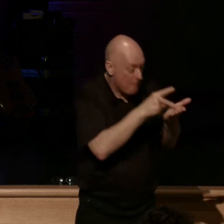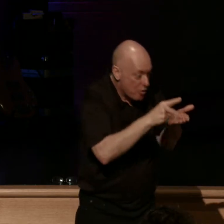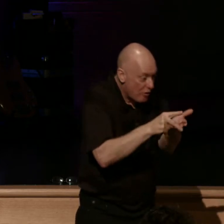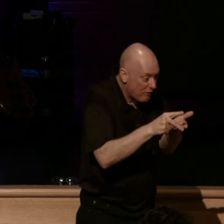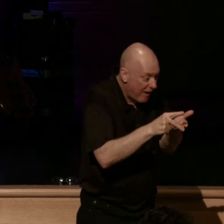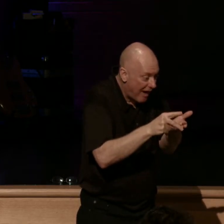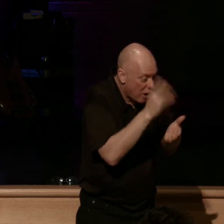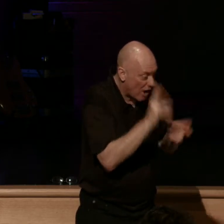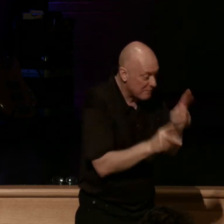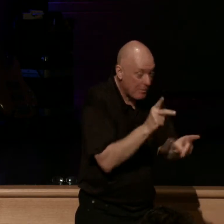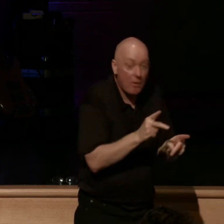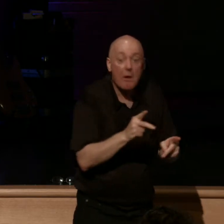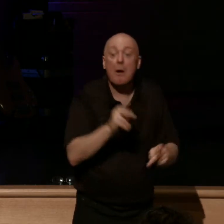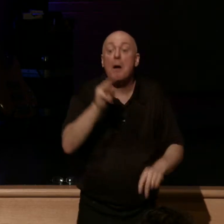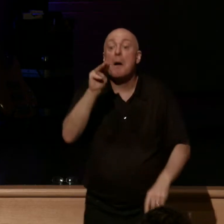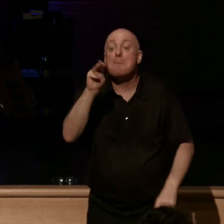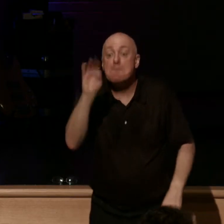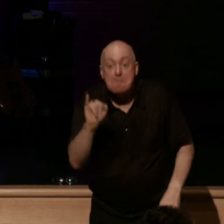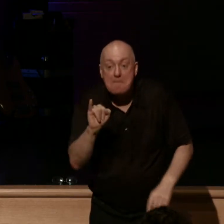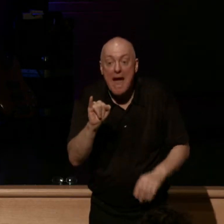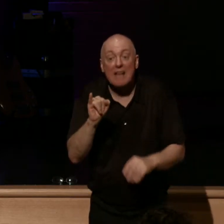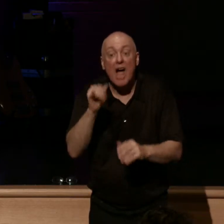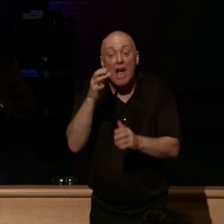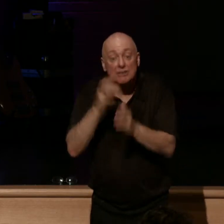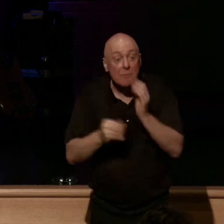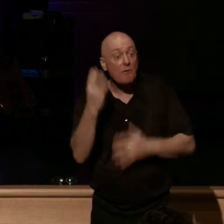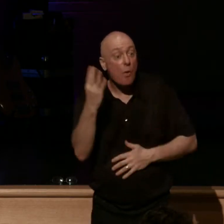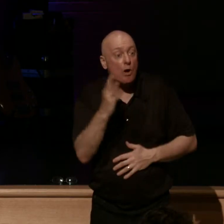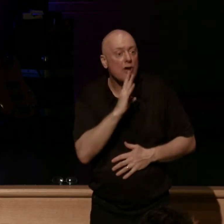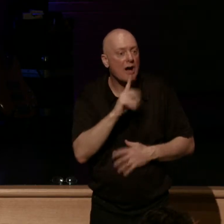the fire in Malachi 4 now is the judgment on the wicked.